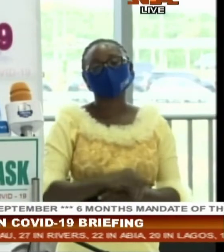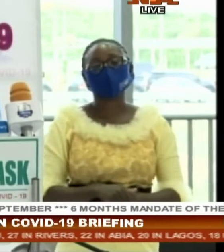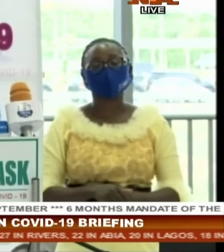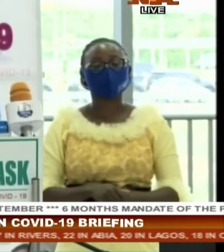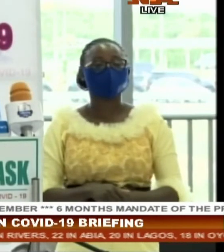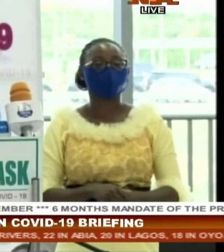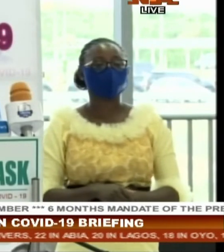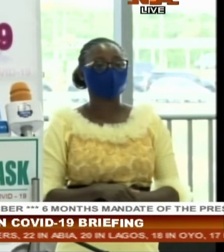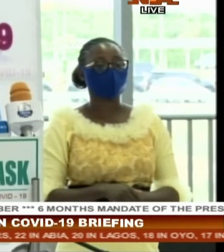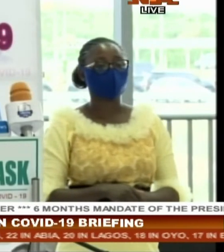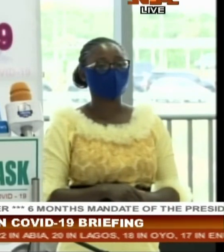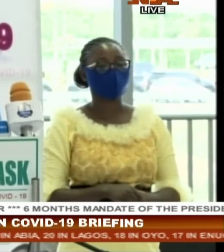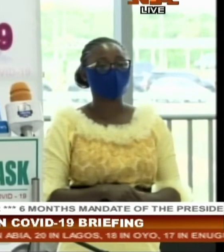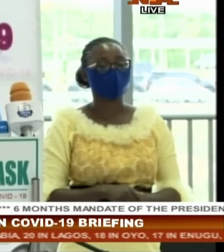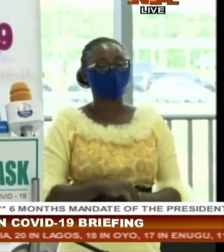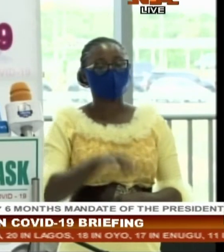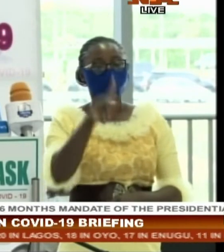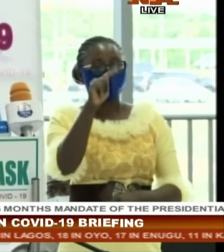So it's